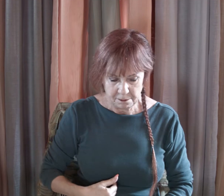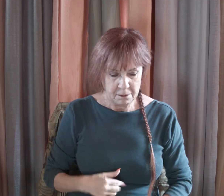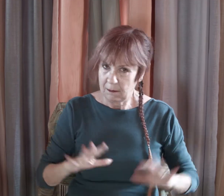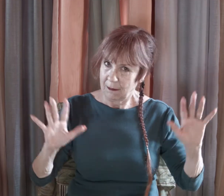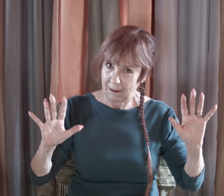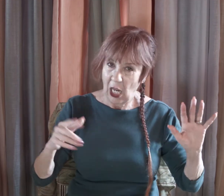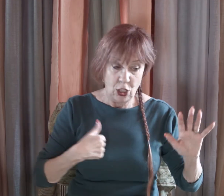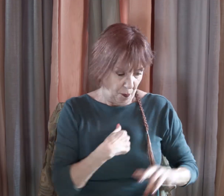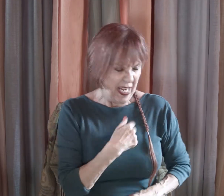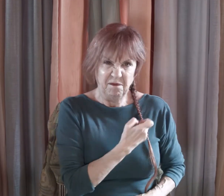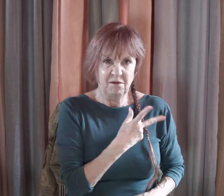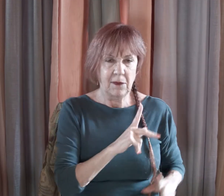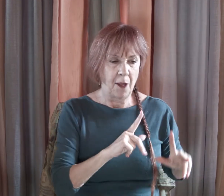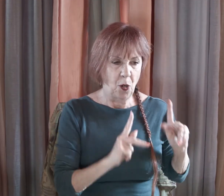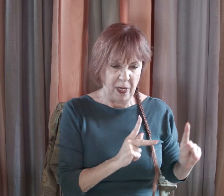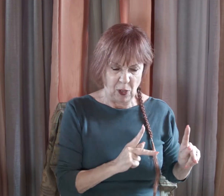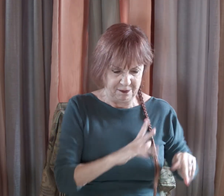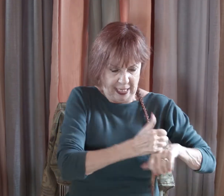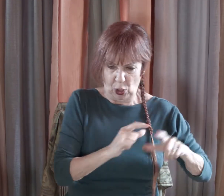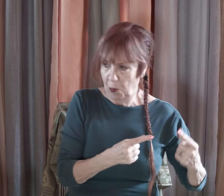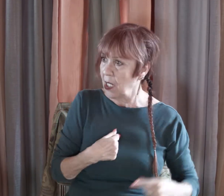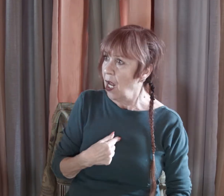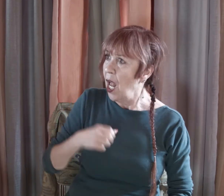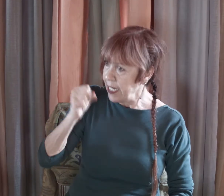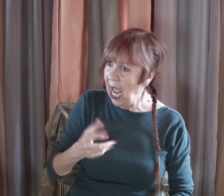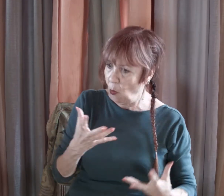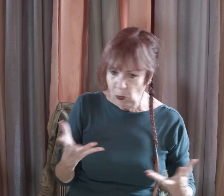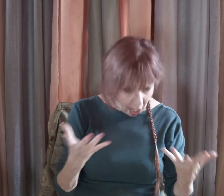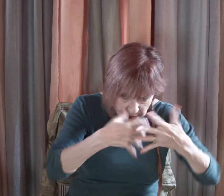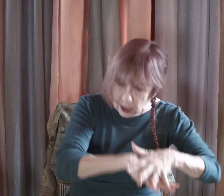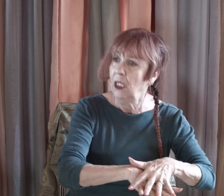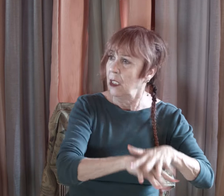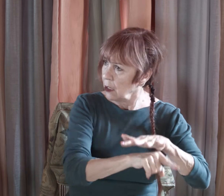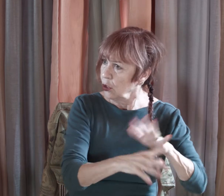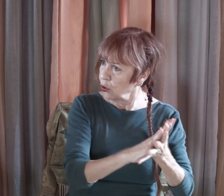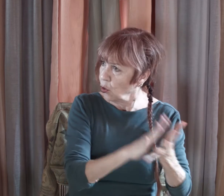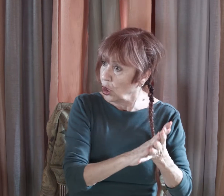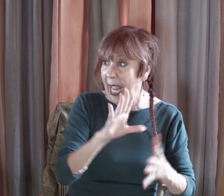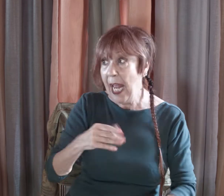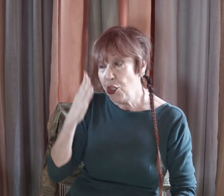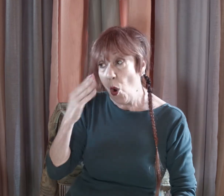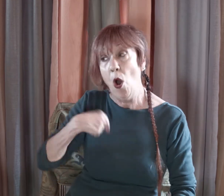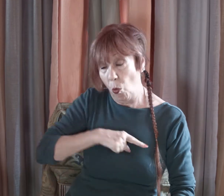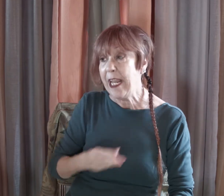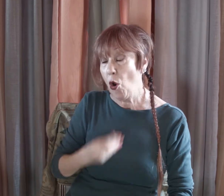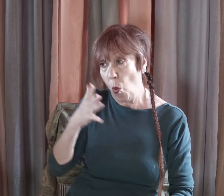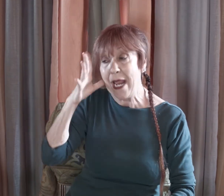so I and a bunch of other people started a group that said, yeah, we're all for desegregating schools. And by the way, we're white parents and